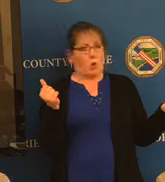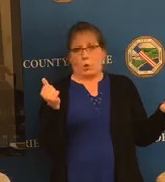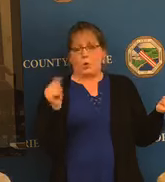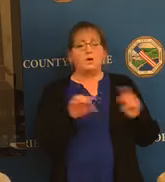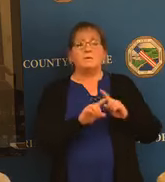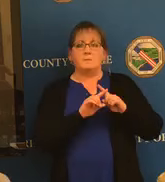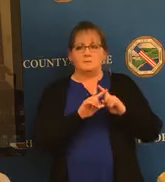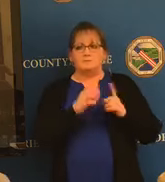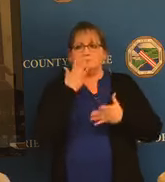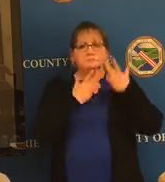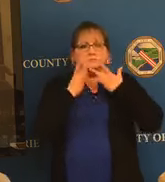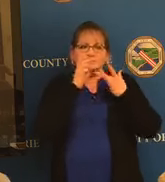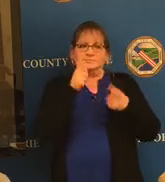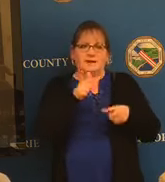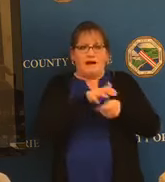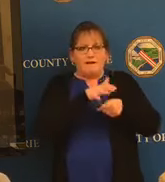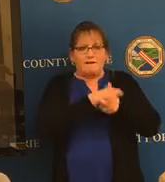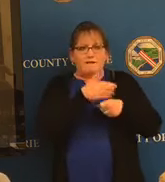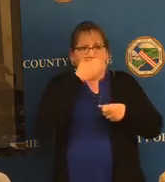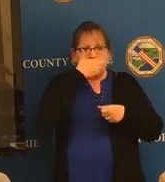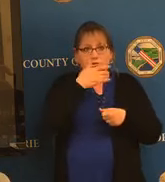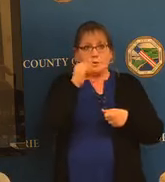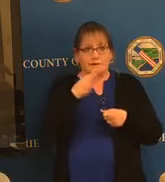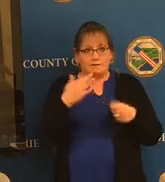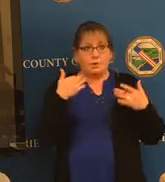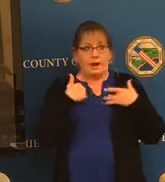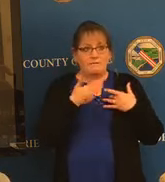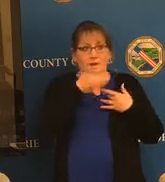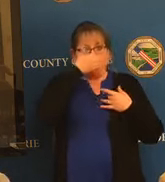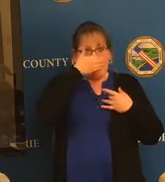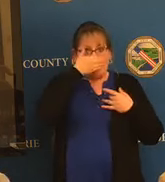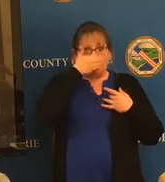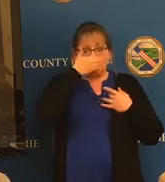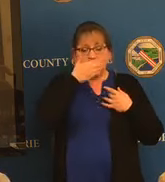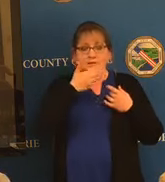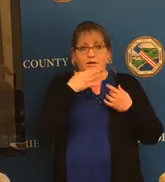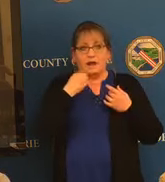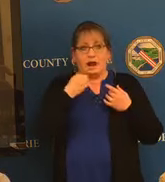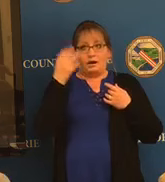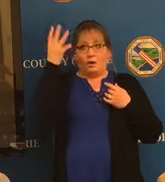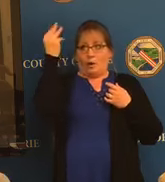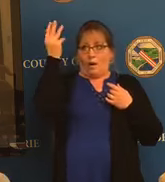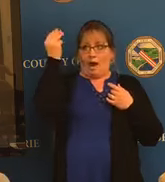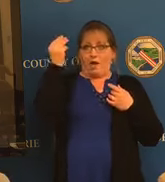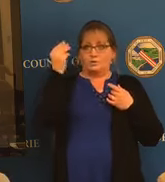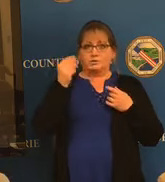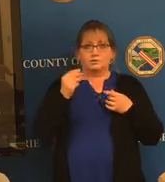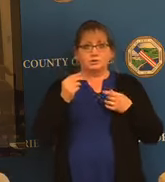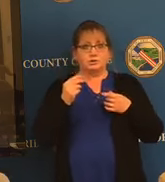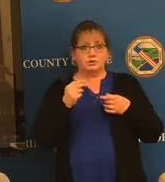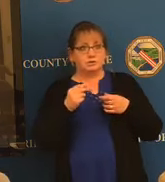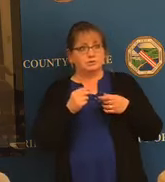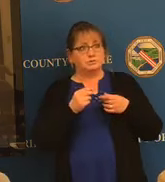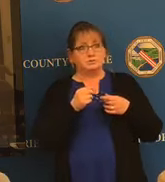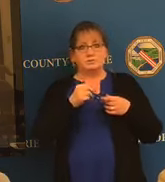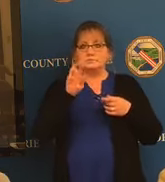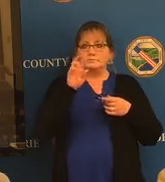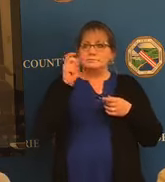of masks, overall. So if people do have a mask and they're going to go out to the supermarket or the